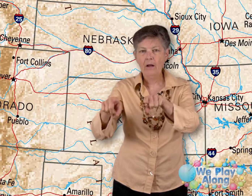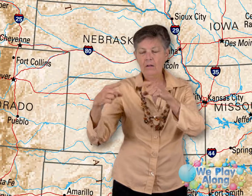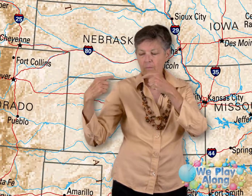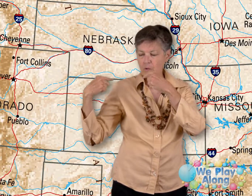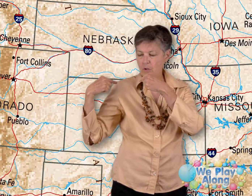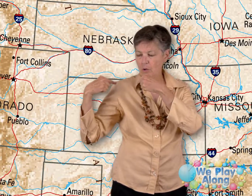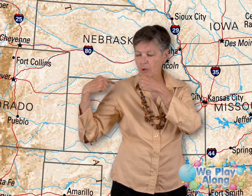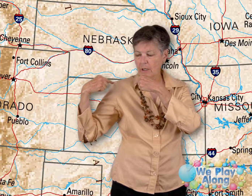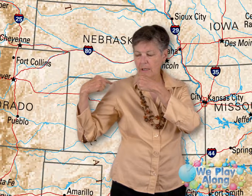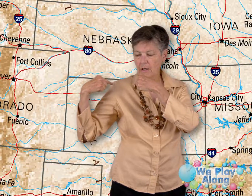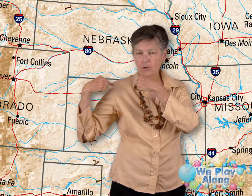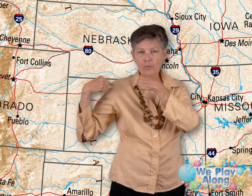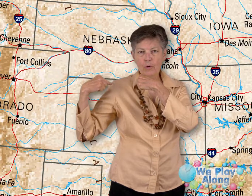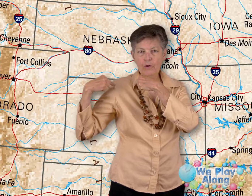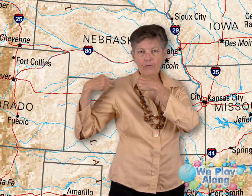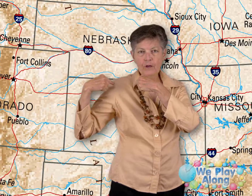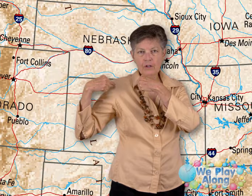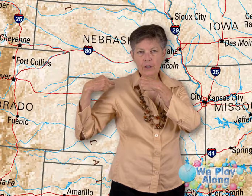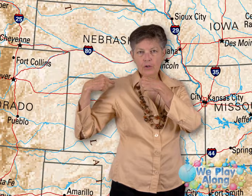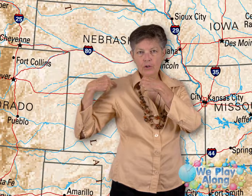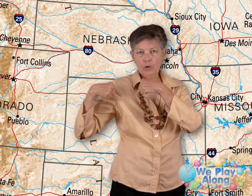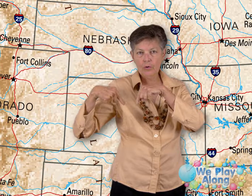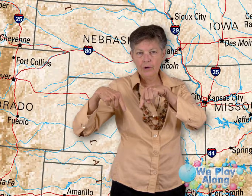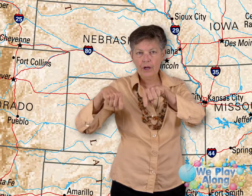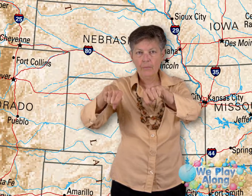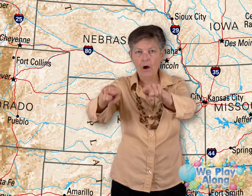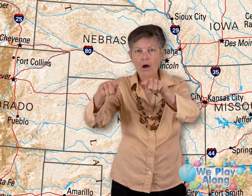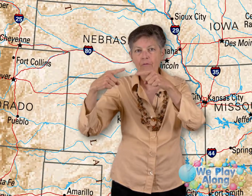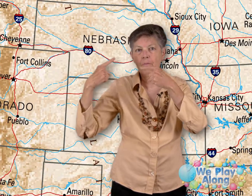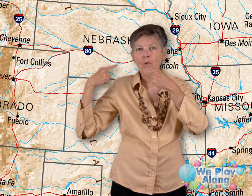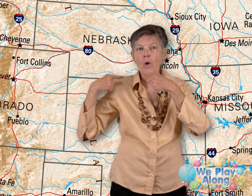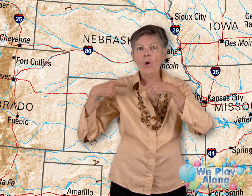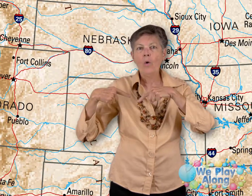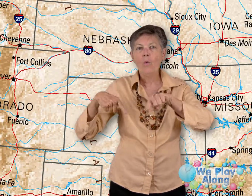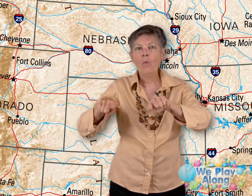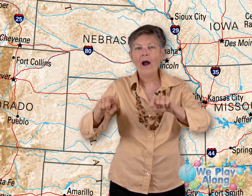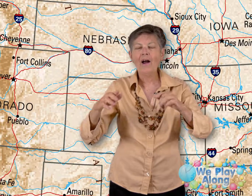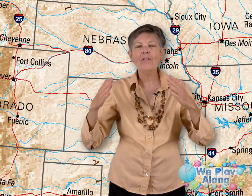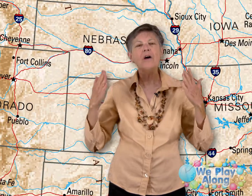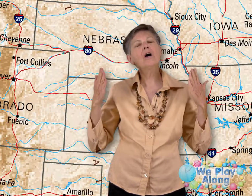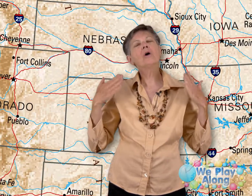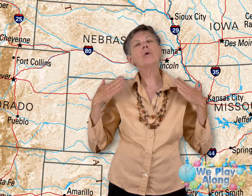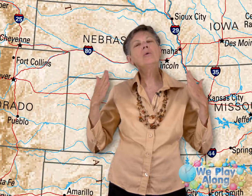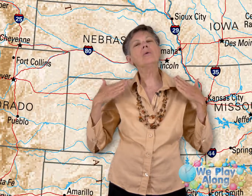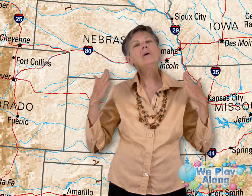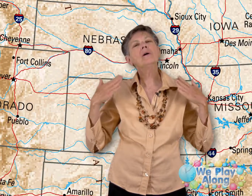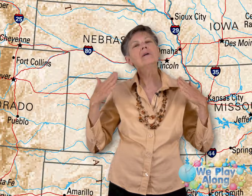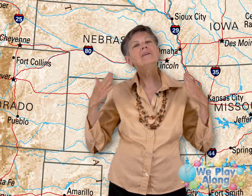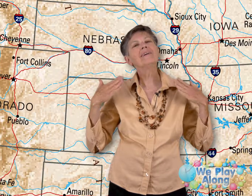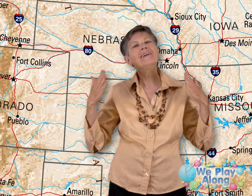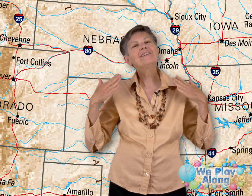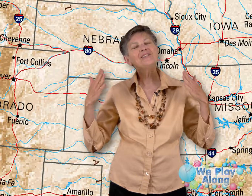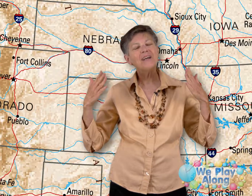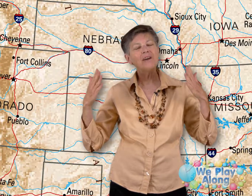While, so you're going to take two pointer fingers at your shoulder and come off. While the cool, just kind of